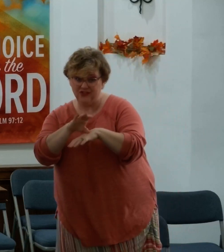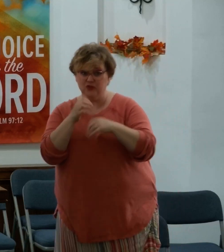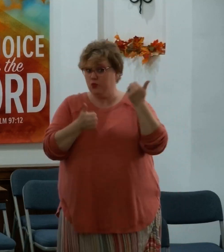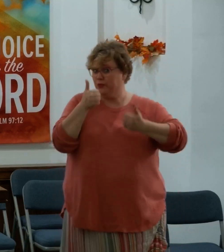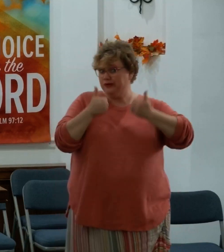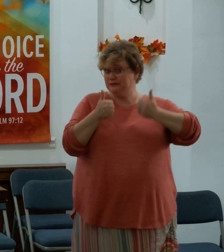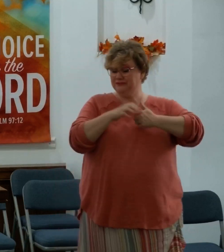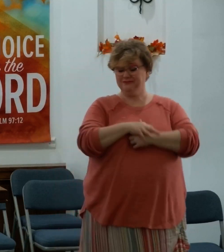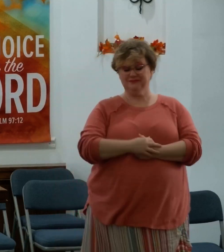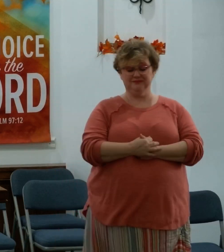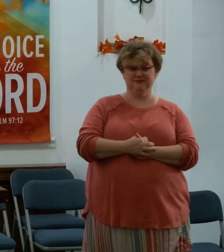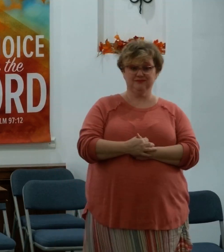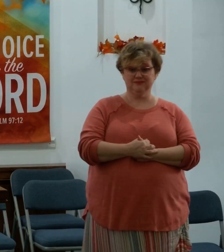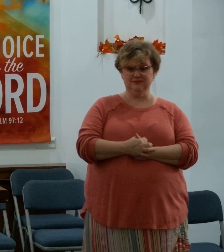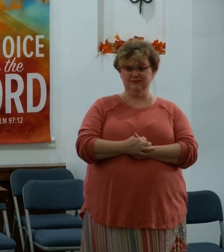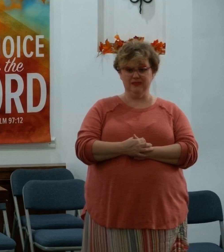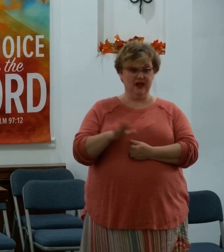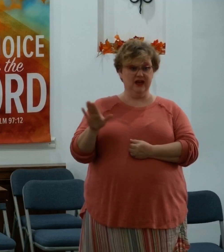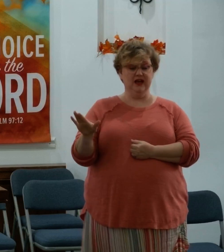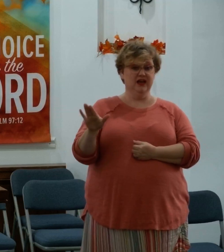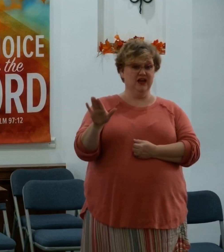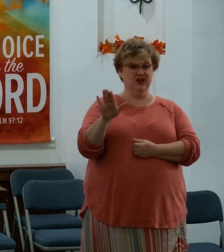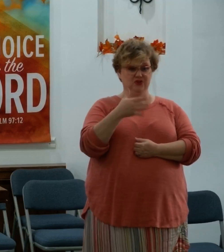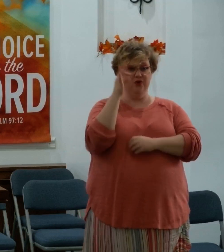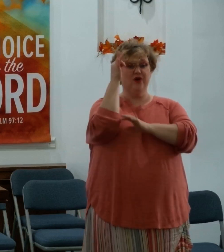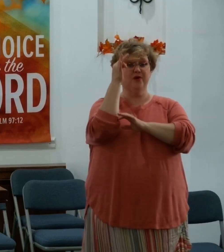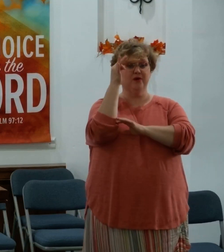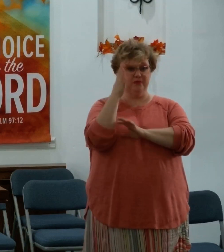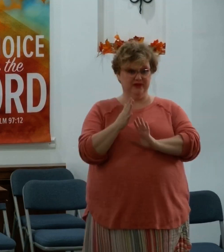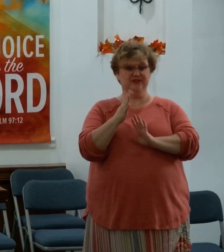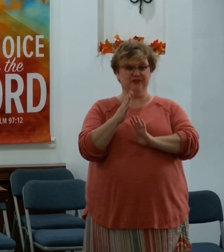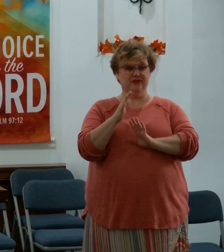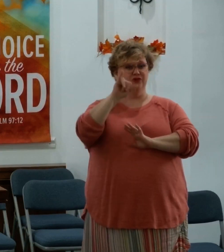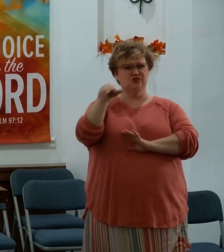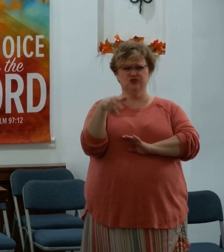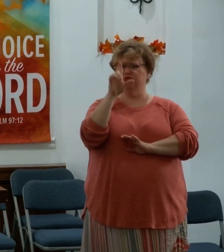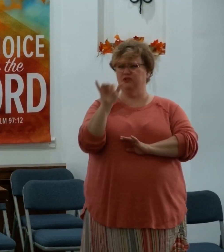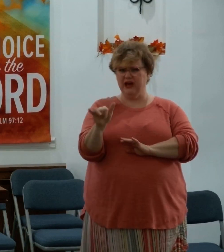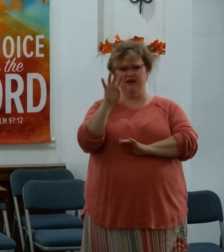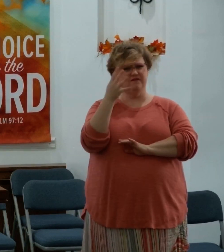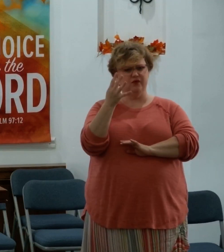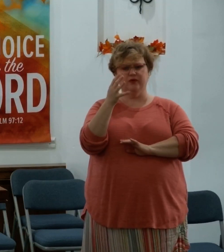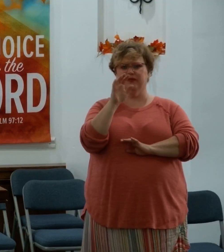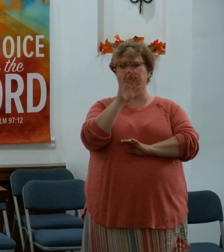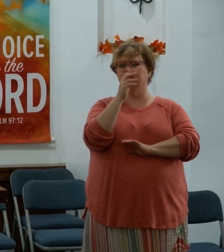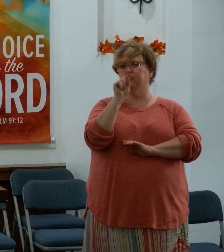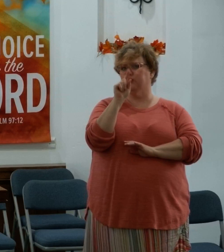I began as your interim pastor July the 4th, 2021. I've been with you 15